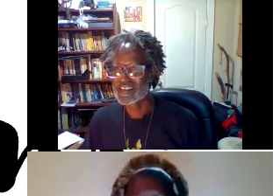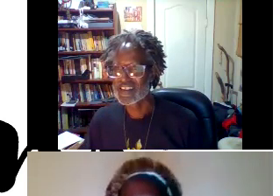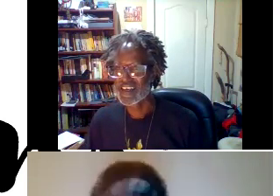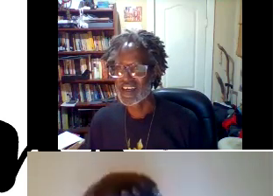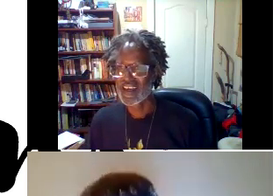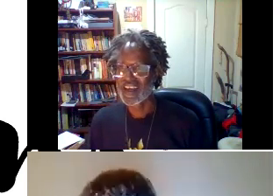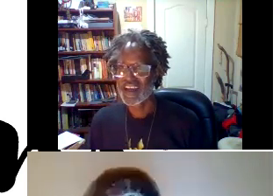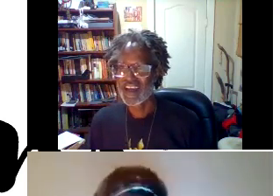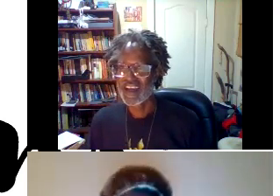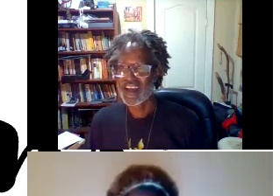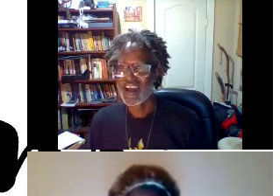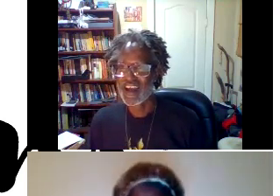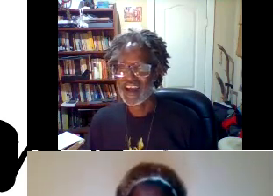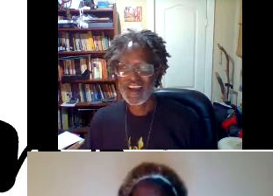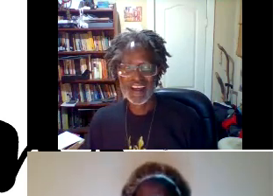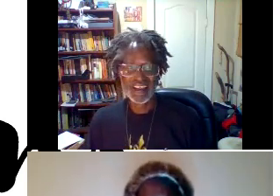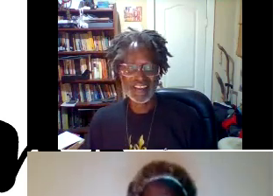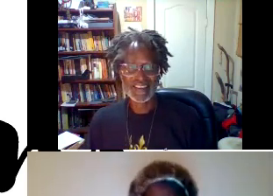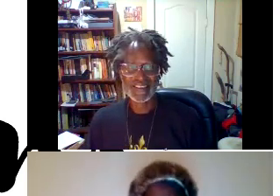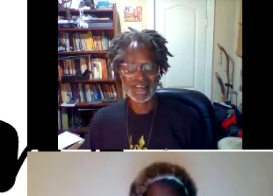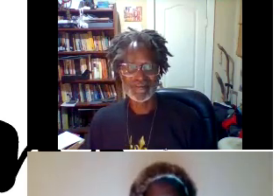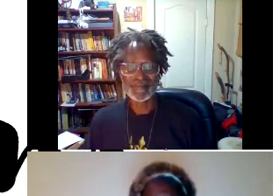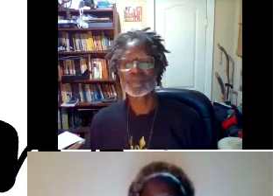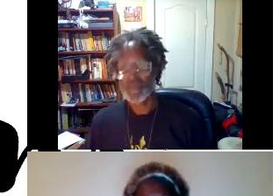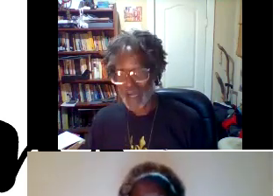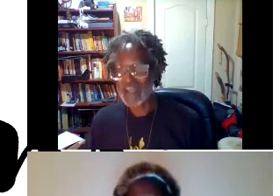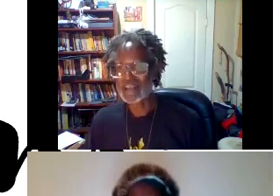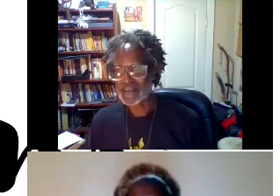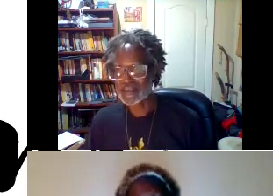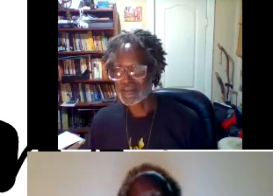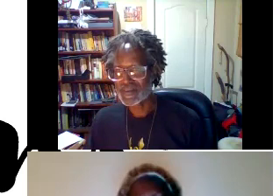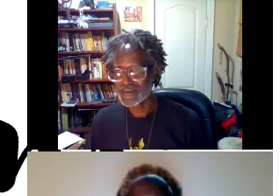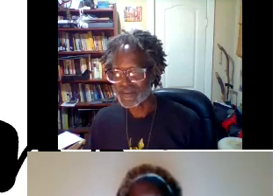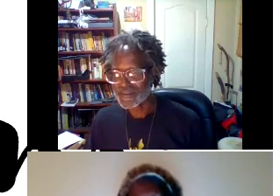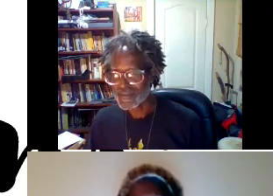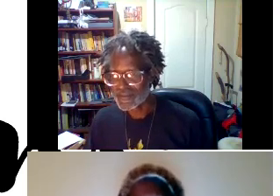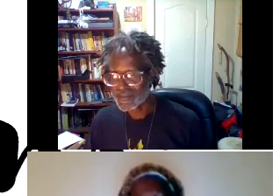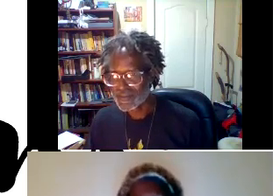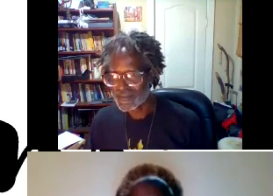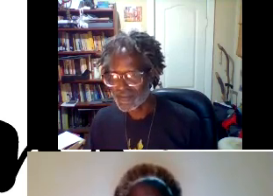Don't apologize for your passion Right. and your